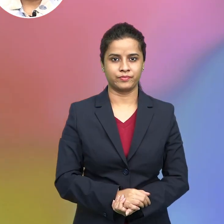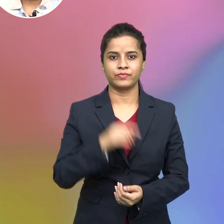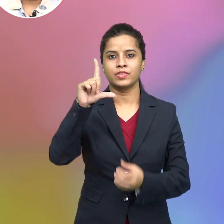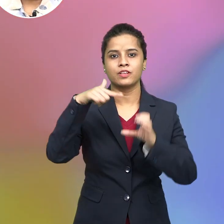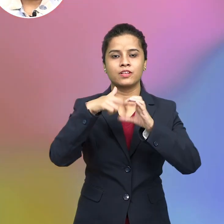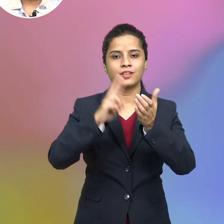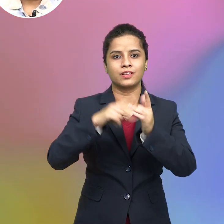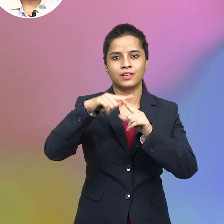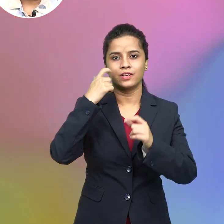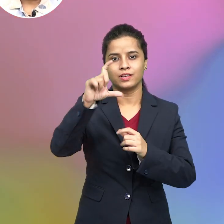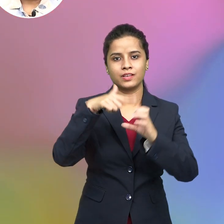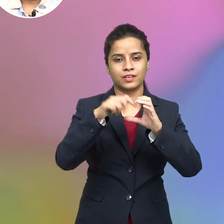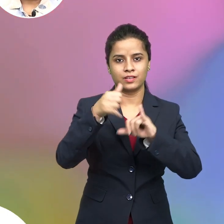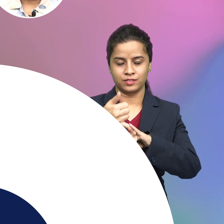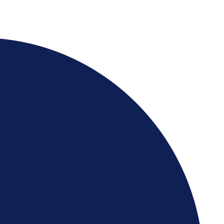lenticels.